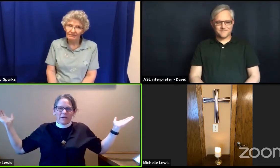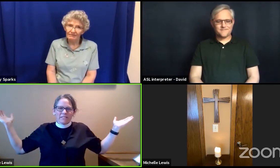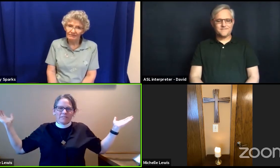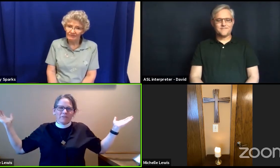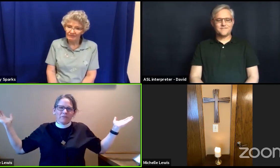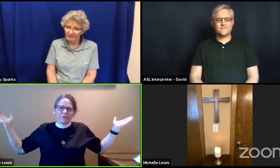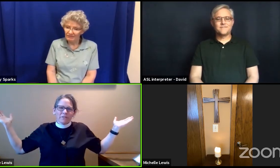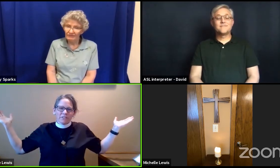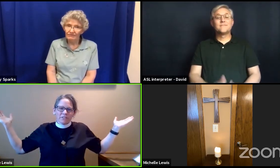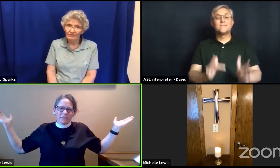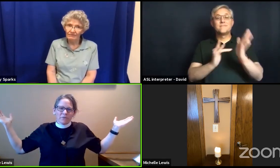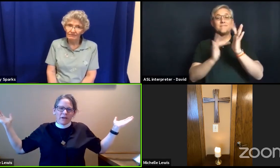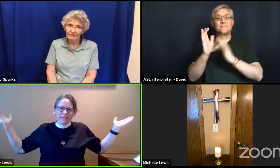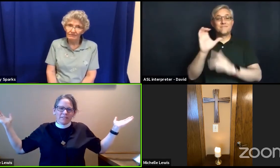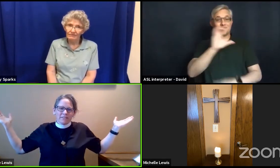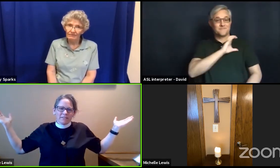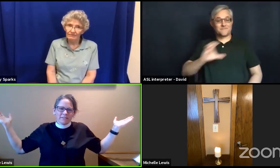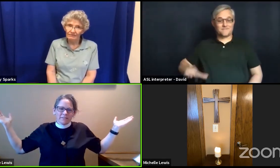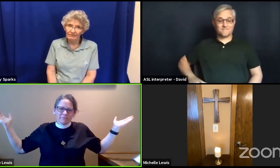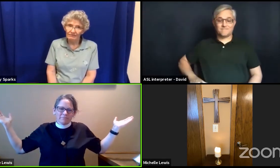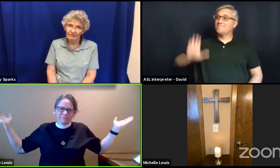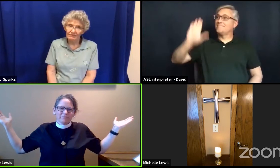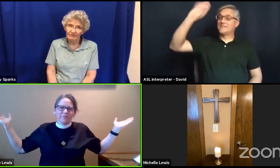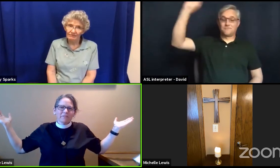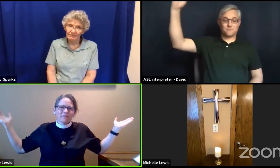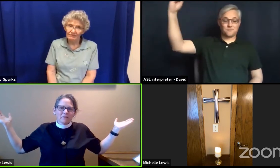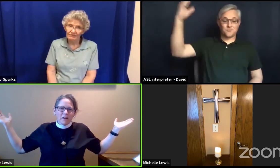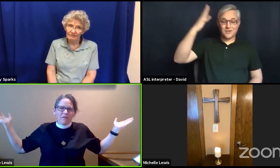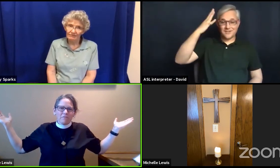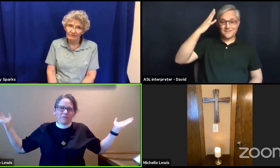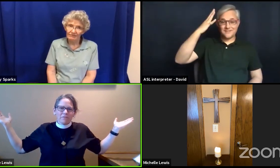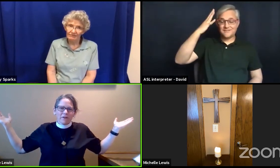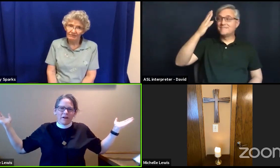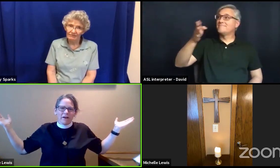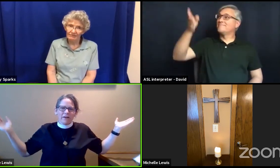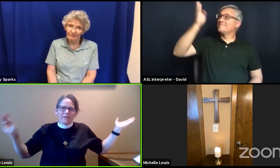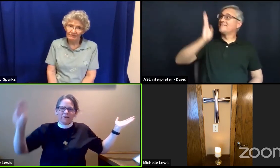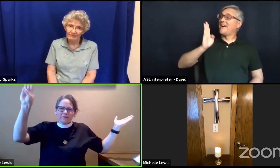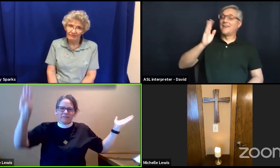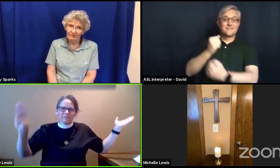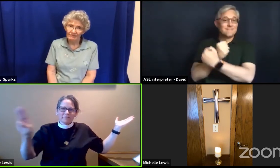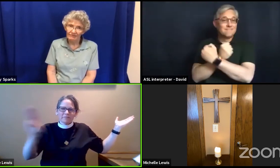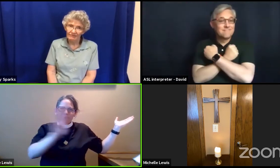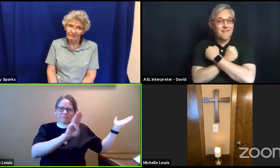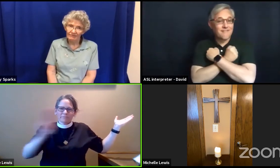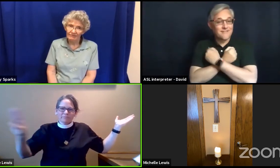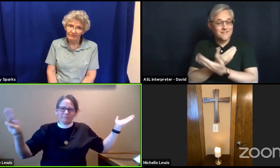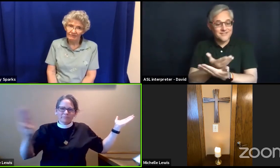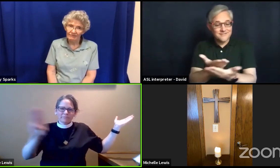The grace of our Lord Jesus Christ, the love of God,